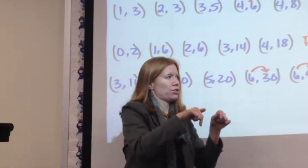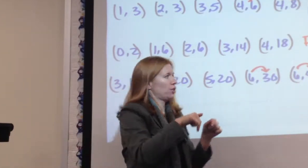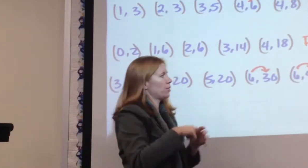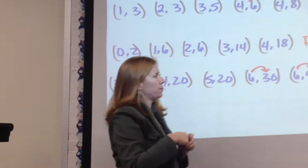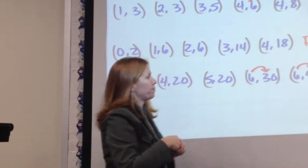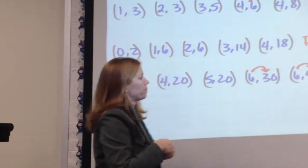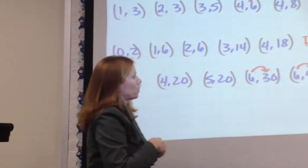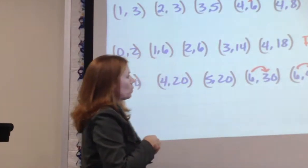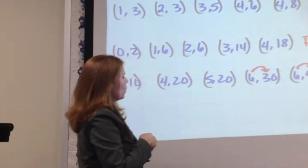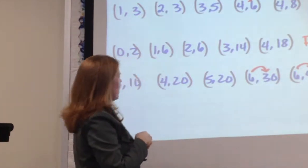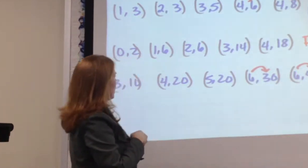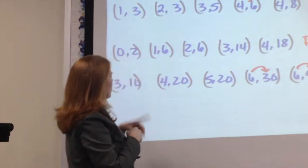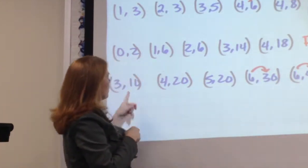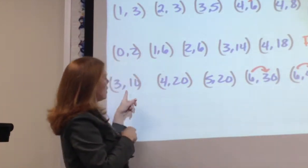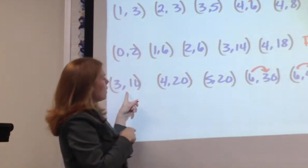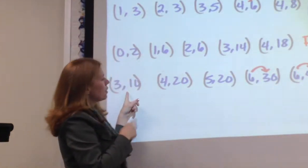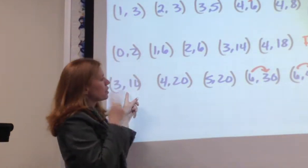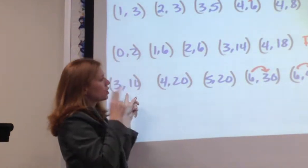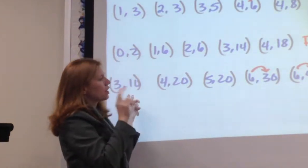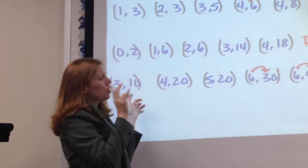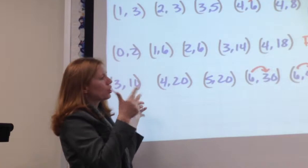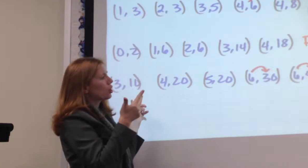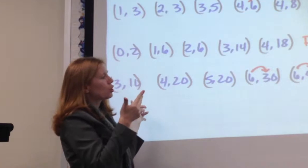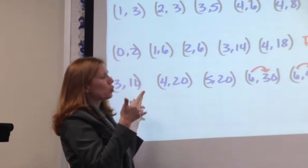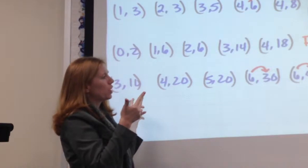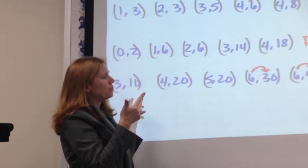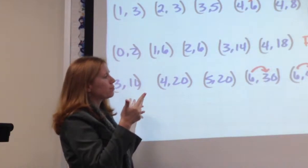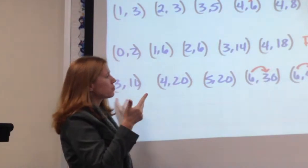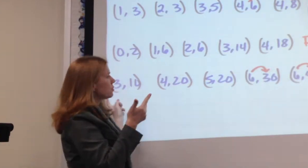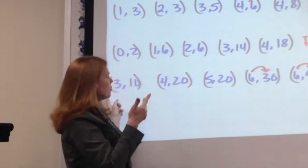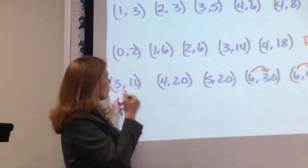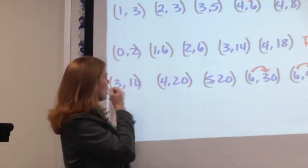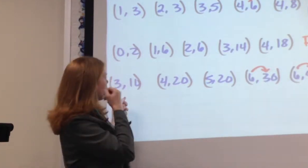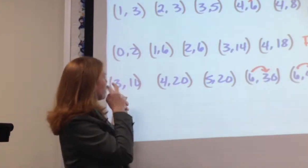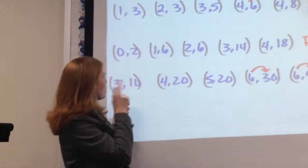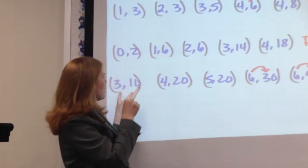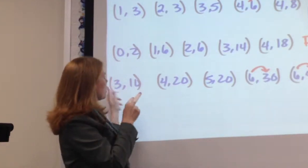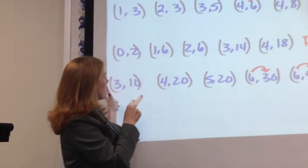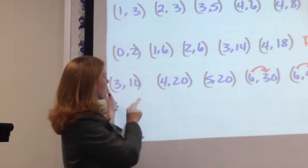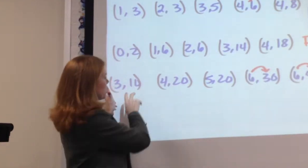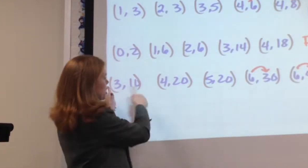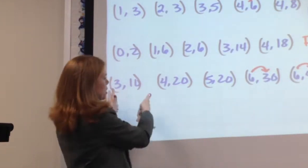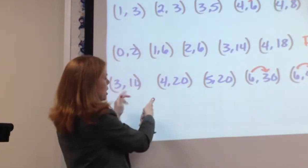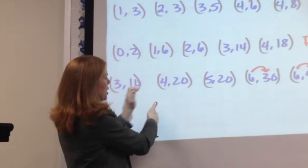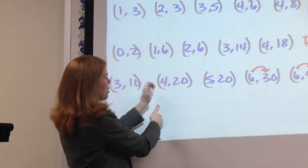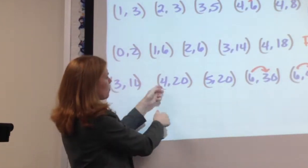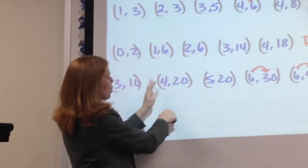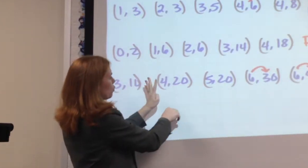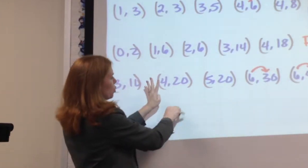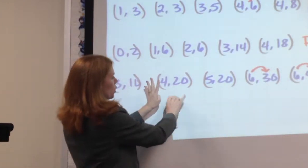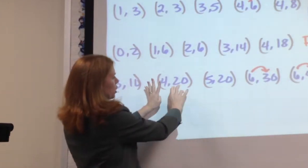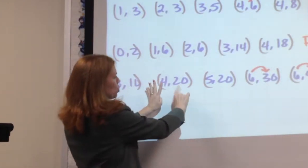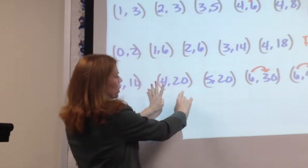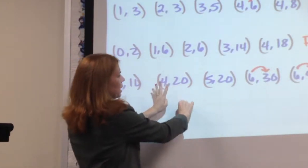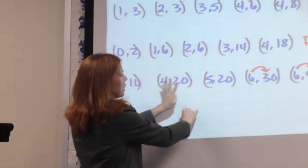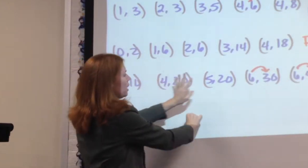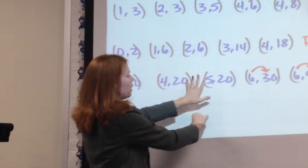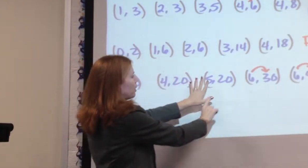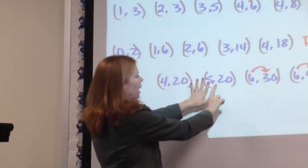answer. Okay? Let's look at the third one. If I look here, 3 and 10, 4 and 20, 5